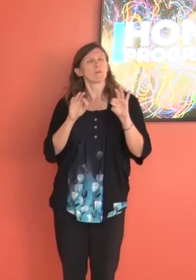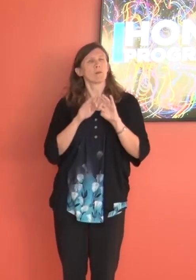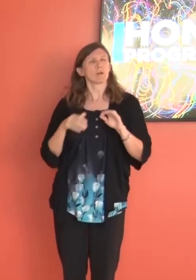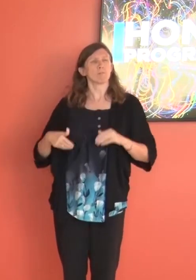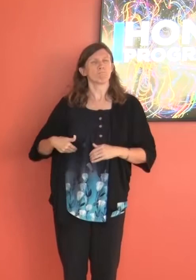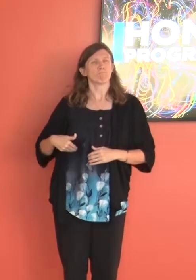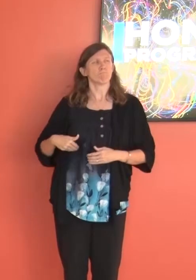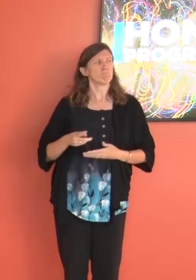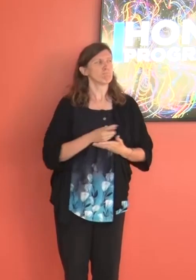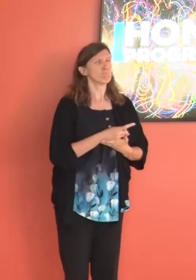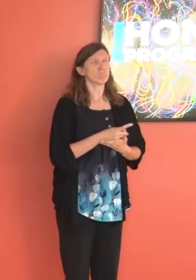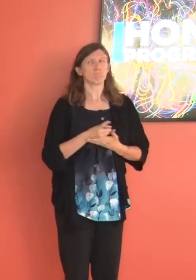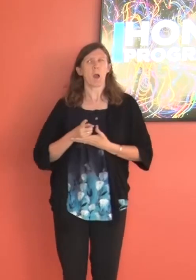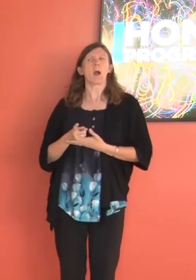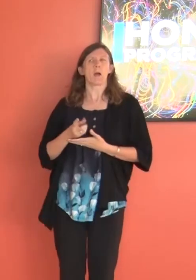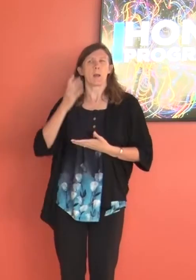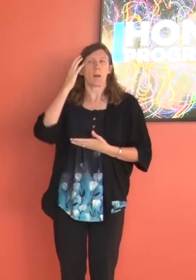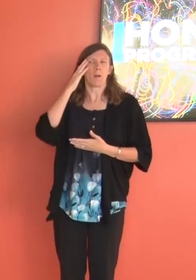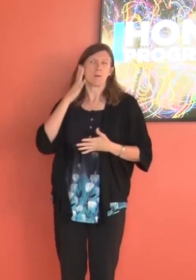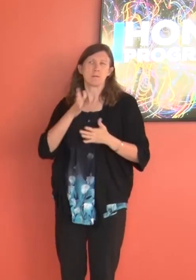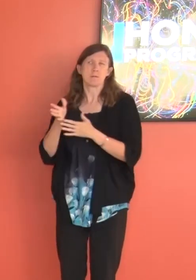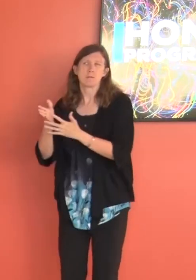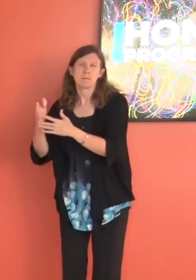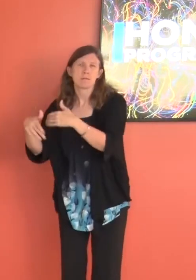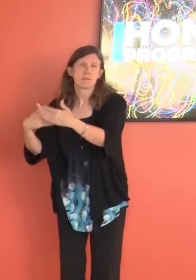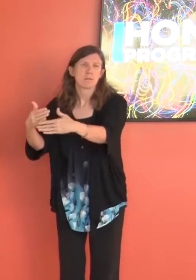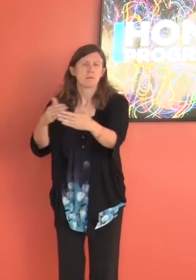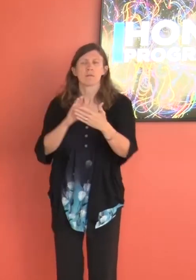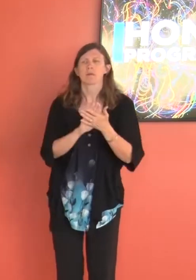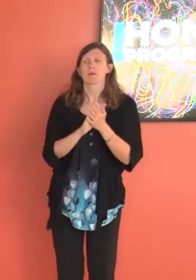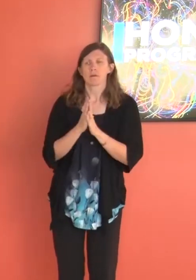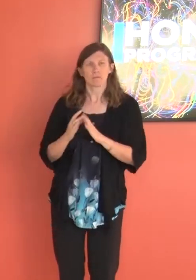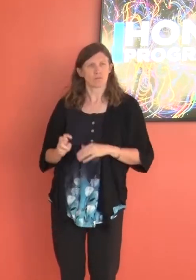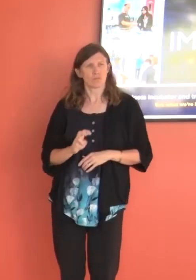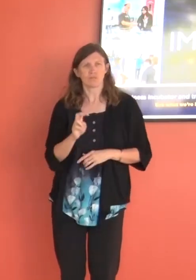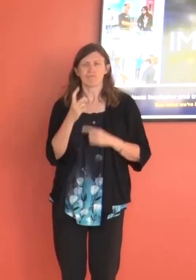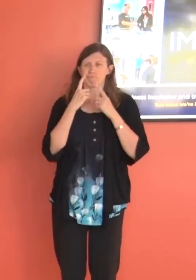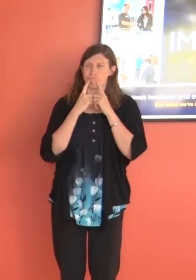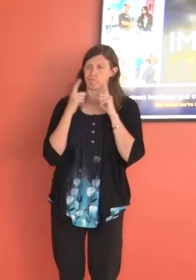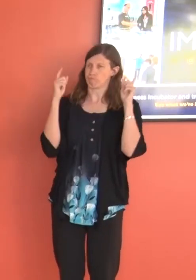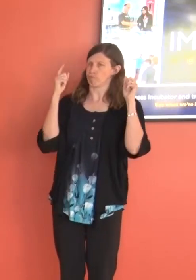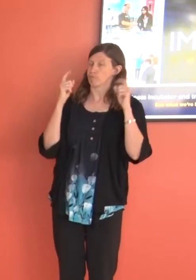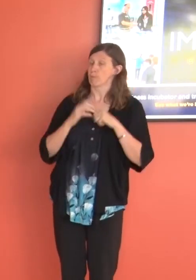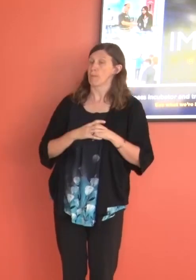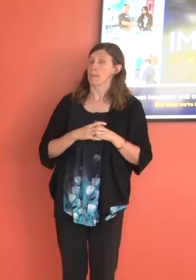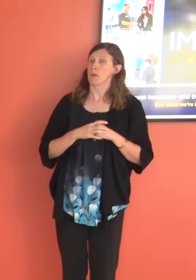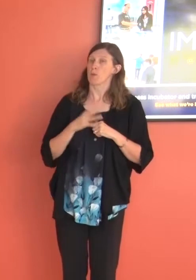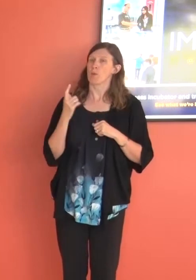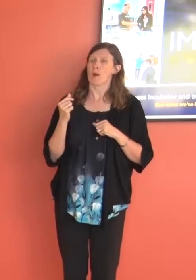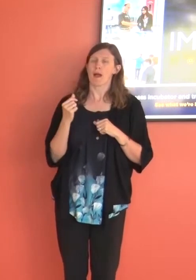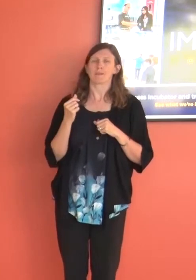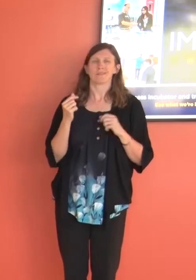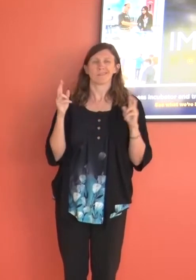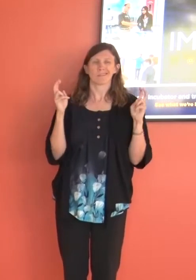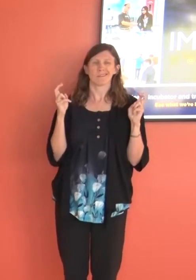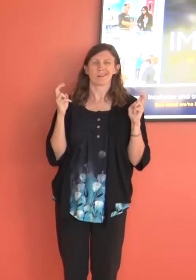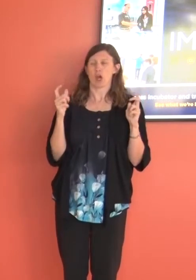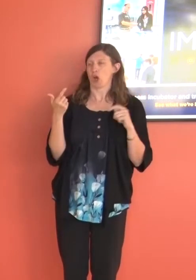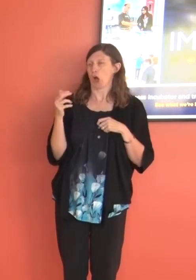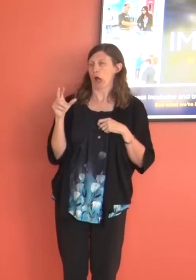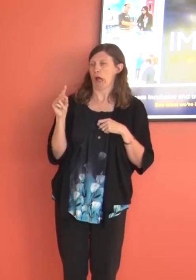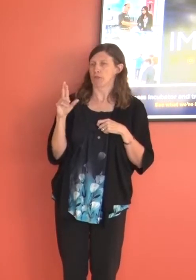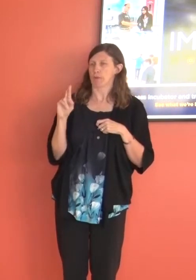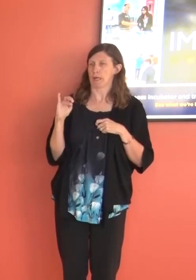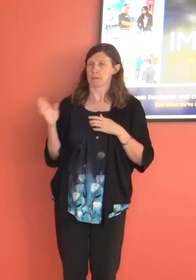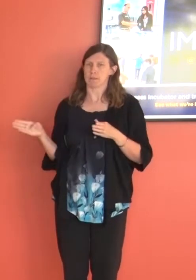intuitive to help you on this journey. We want you to be successful. We want to put the guardrails. Everything that we're doing, I think